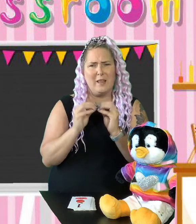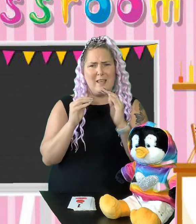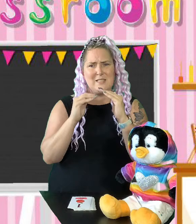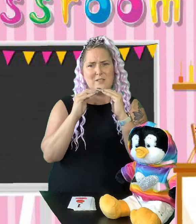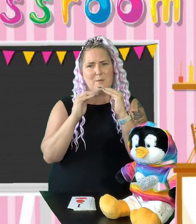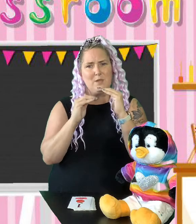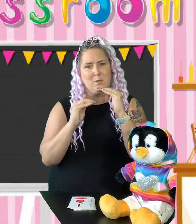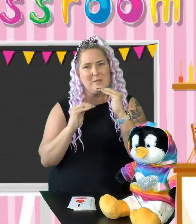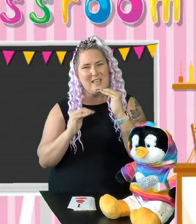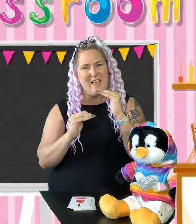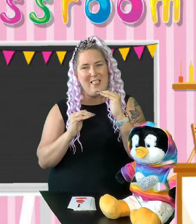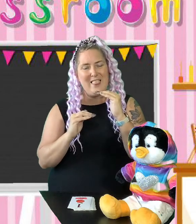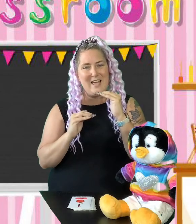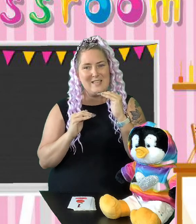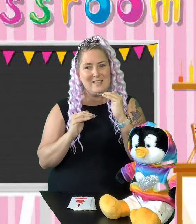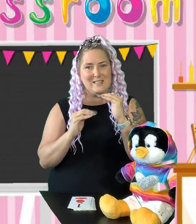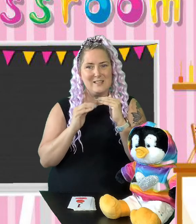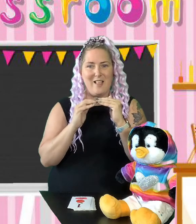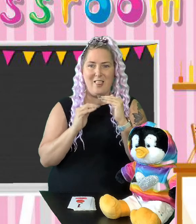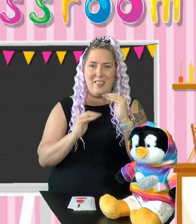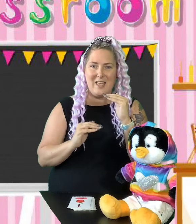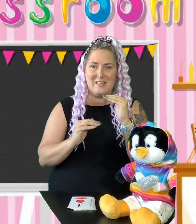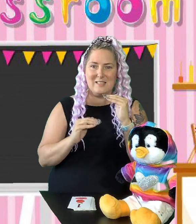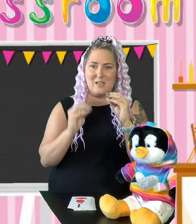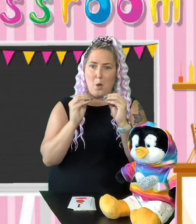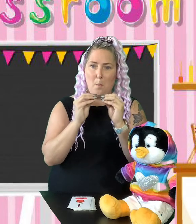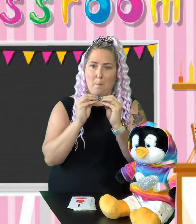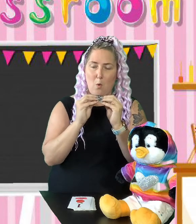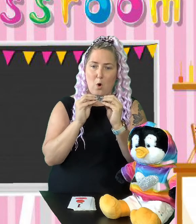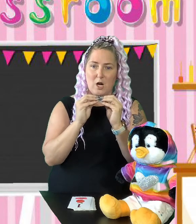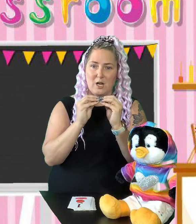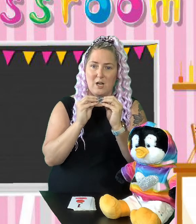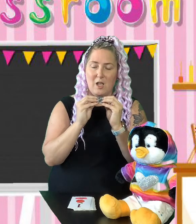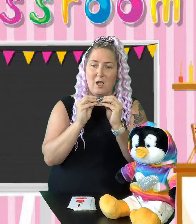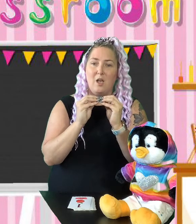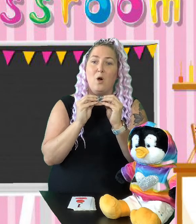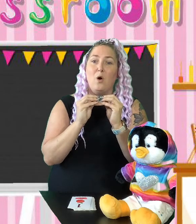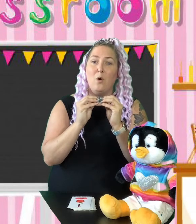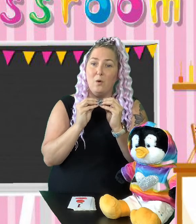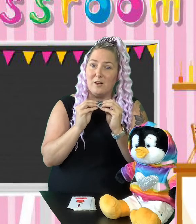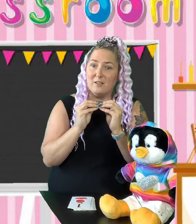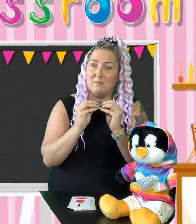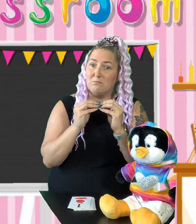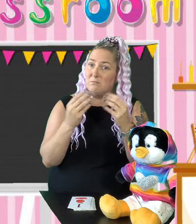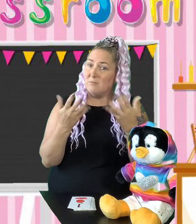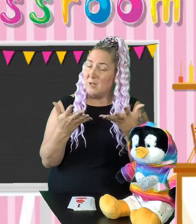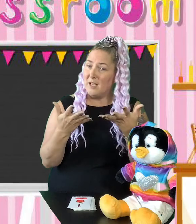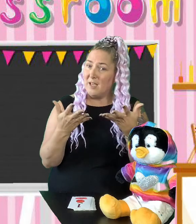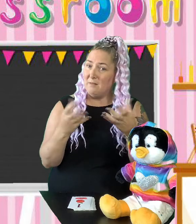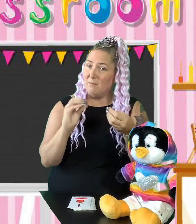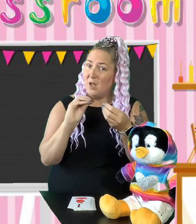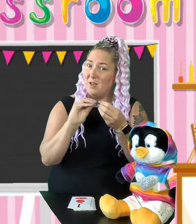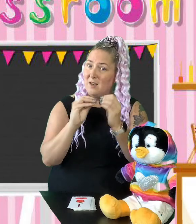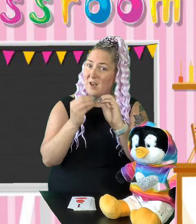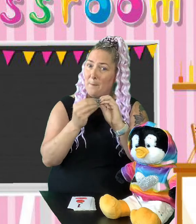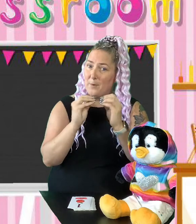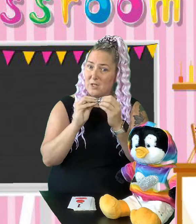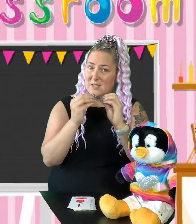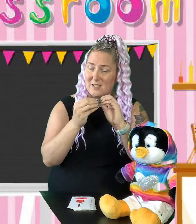less of something, we would say less, less, more, or again, numbers.